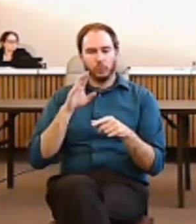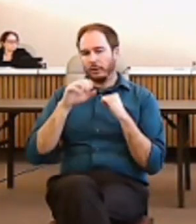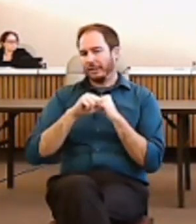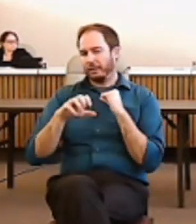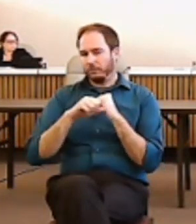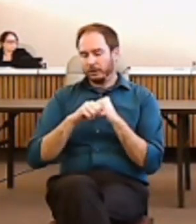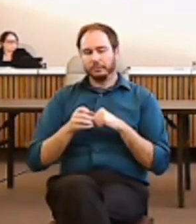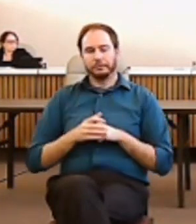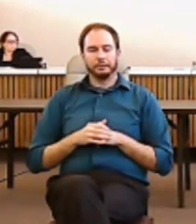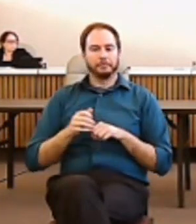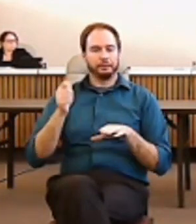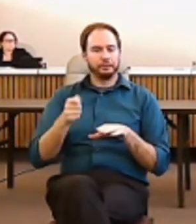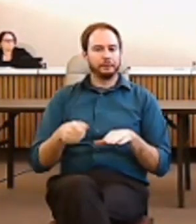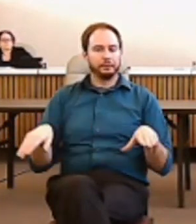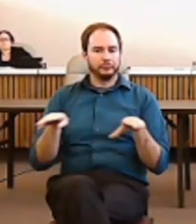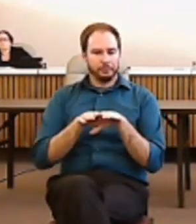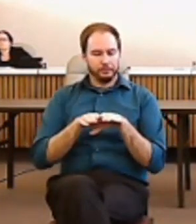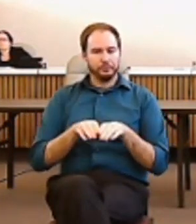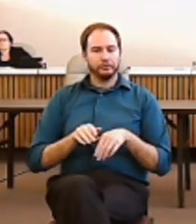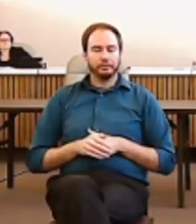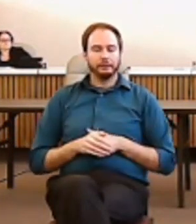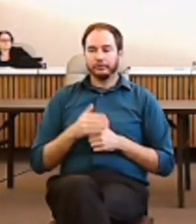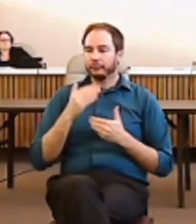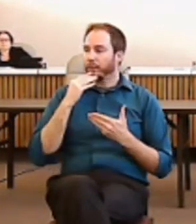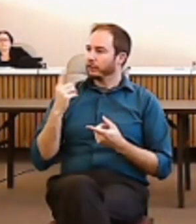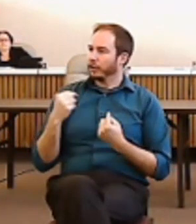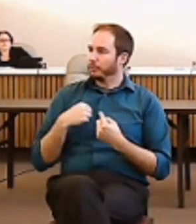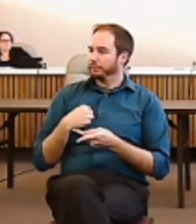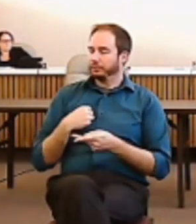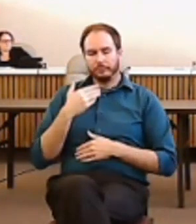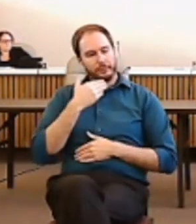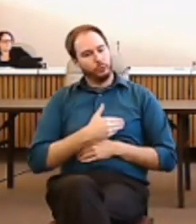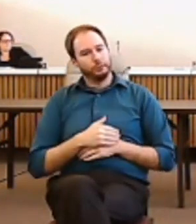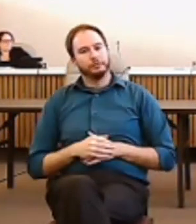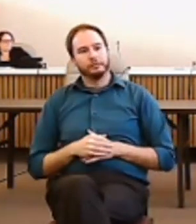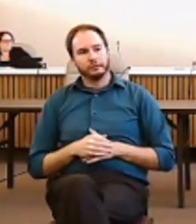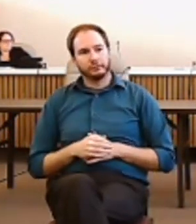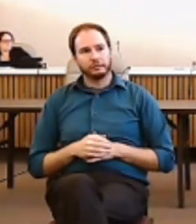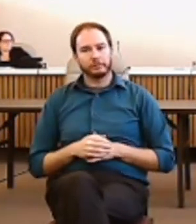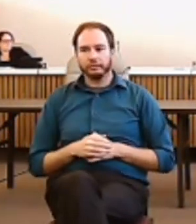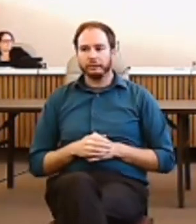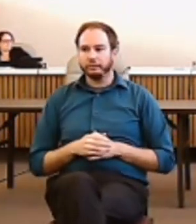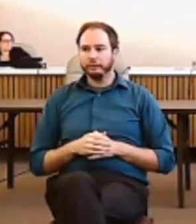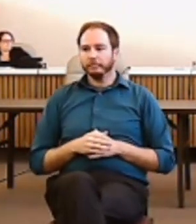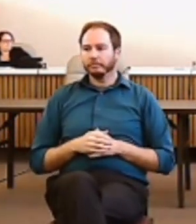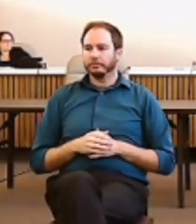if reopened. Thank you for coming in. Thank you. Thank you.